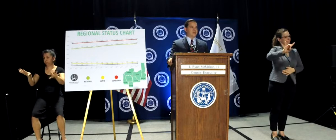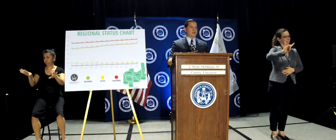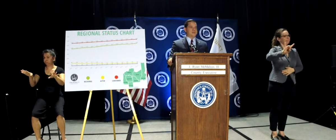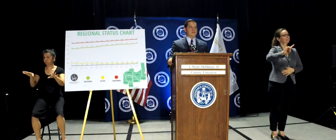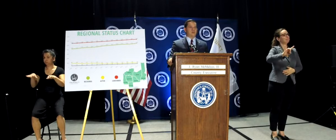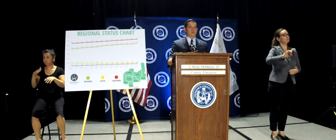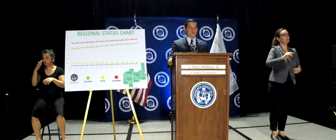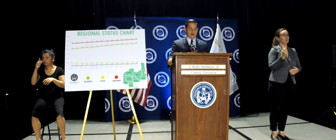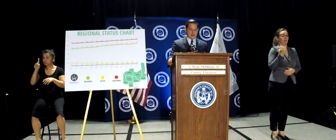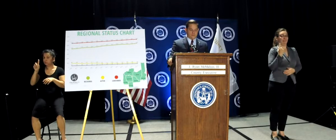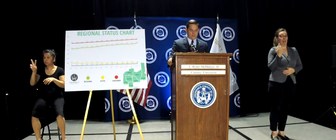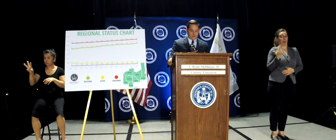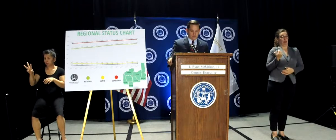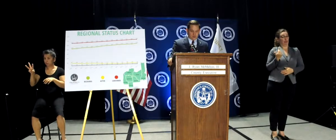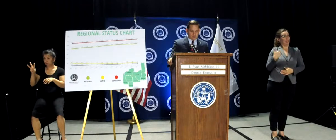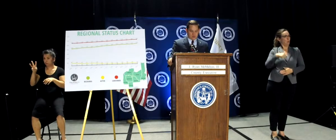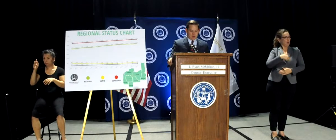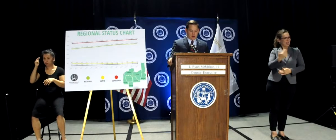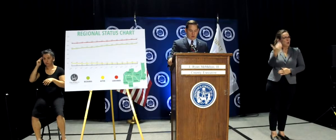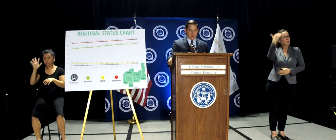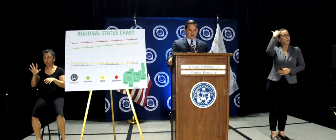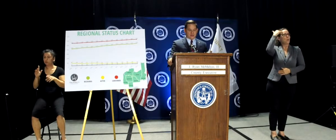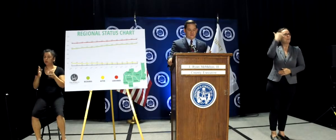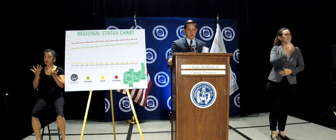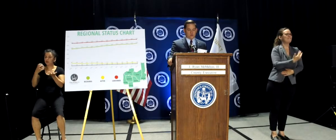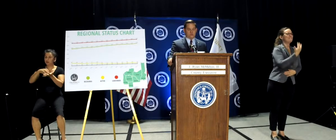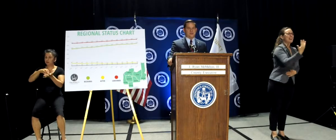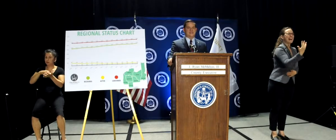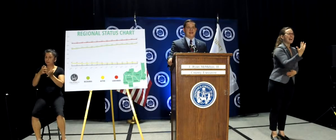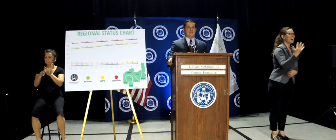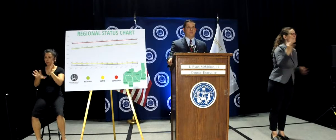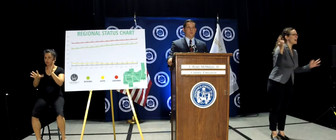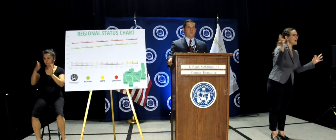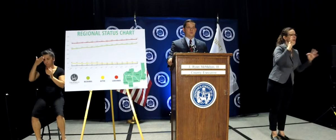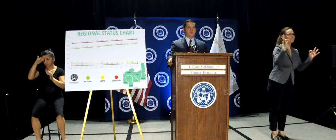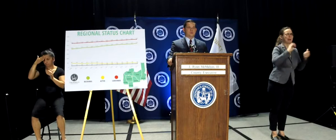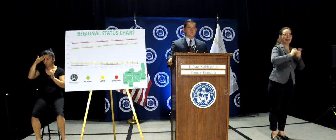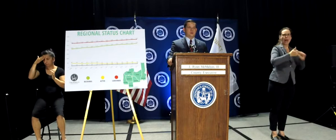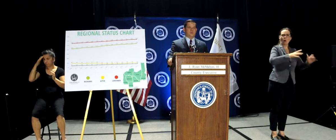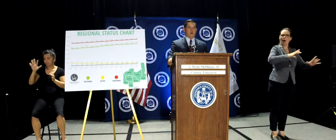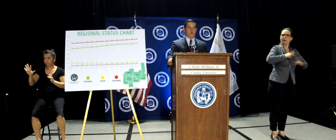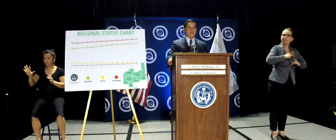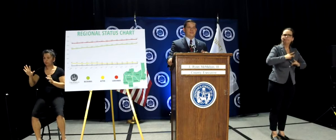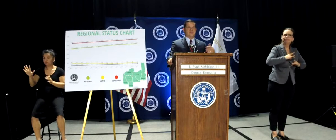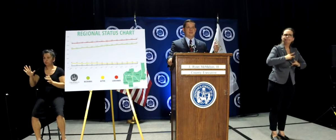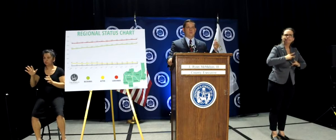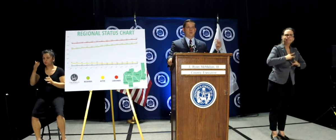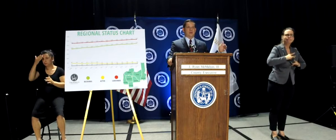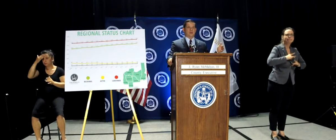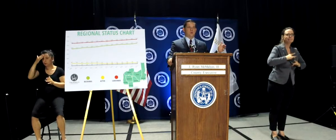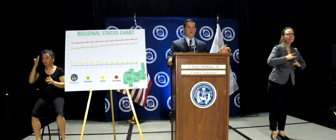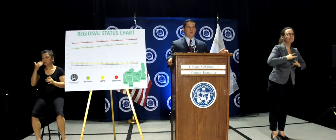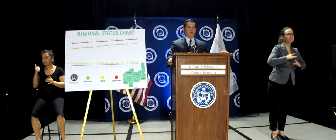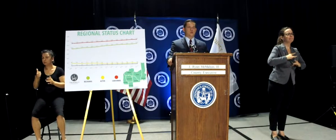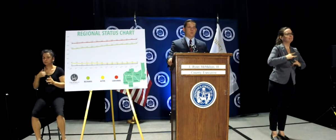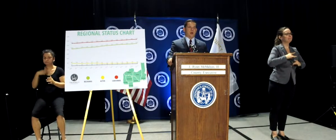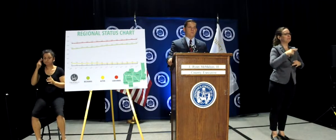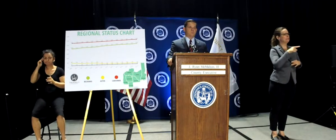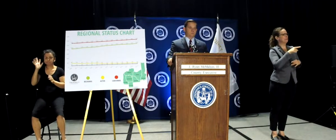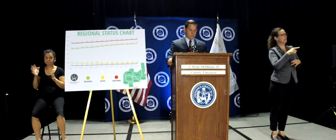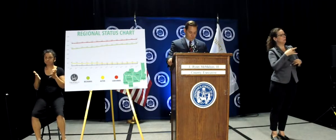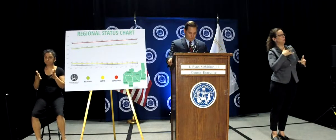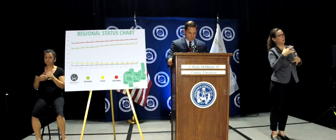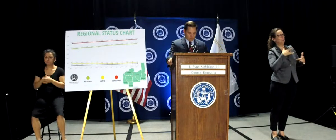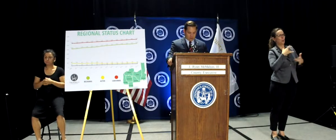5 out of the 18 we do not. I want to give you some examples of what we see related to a community